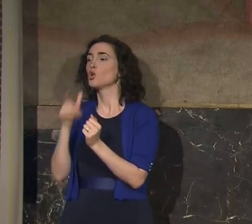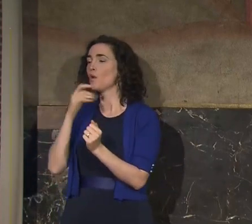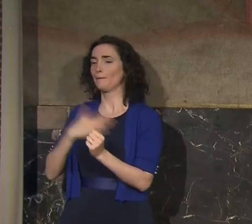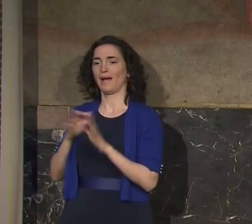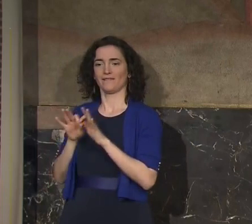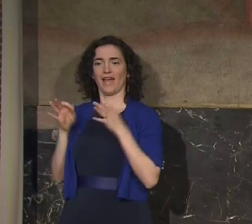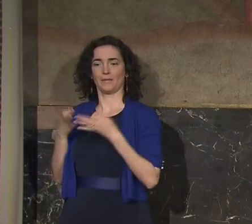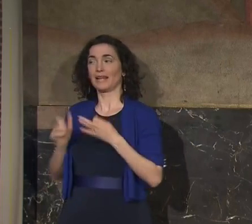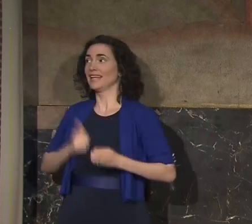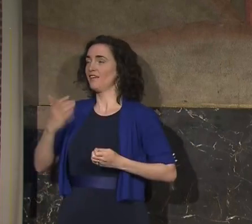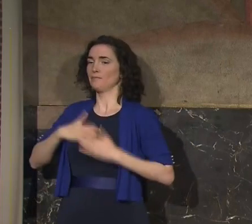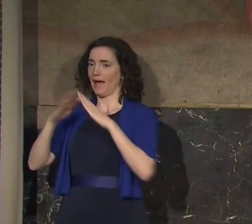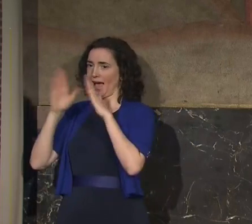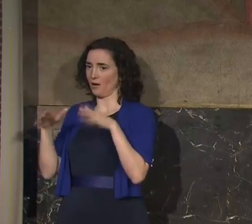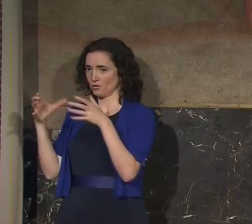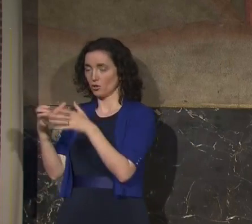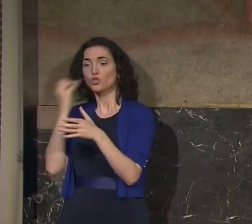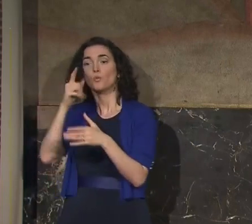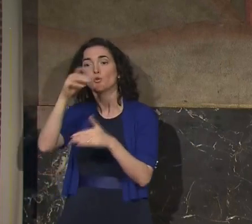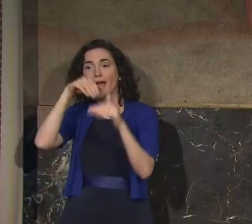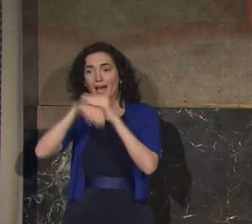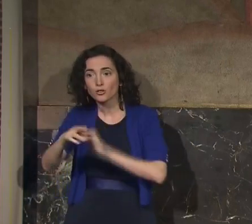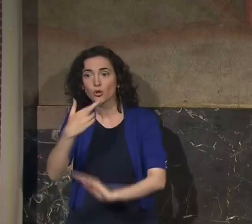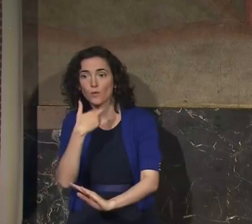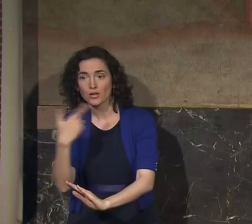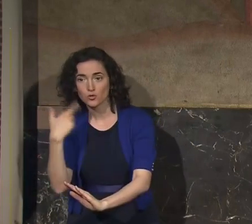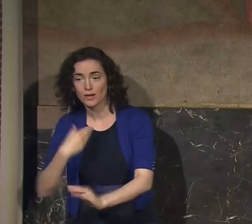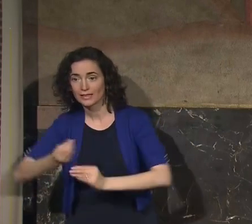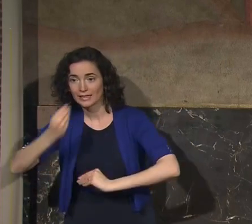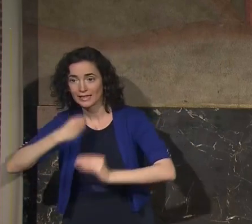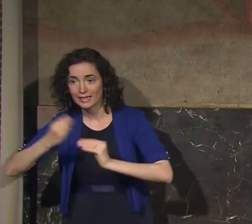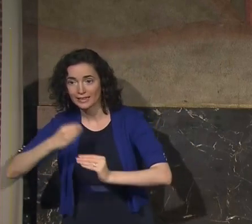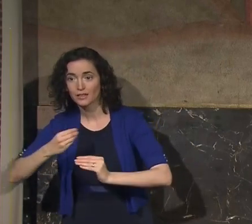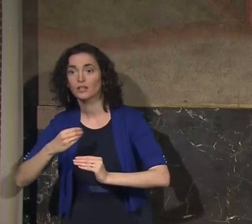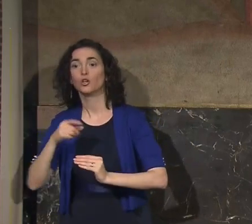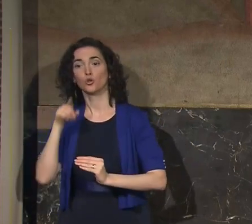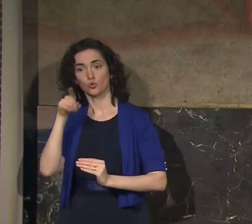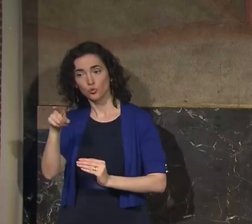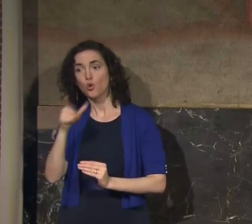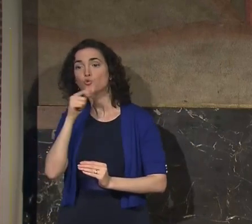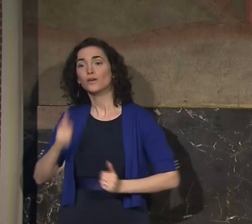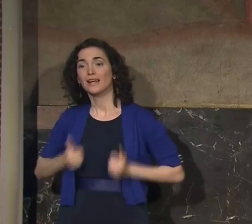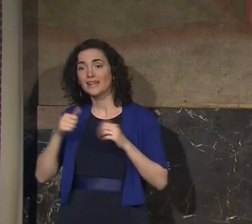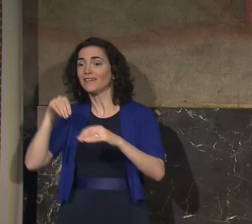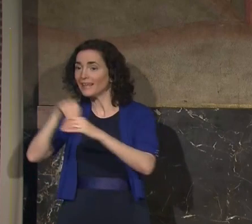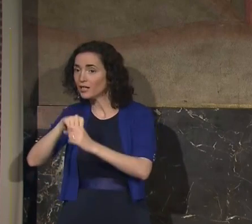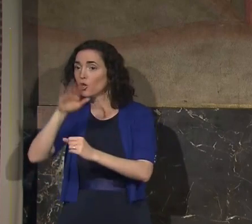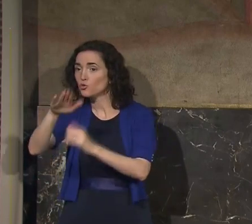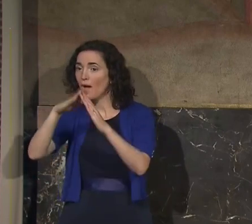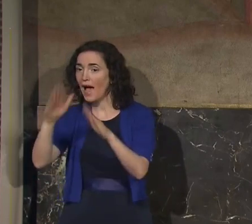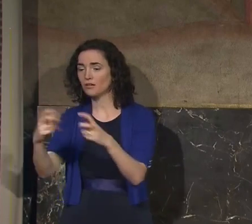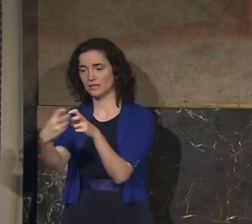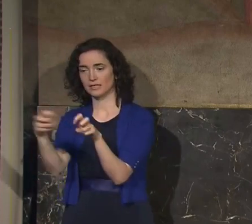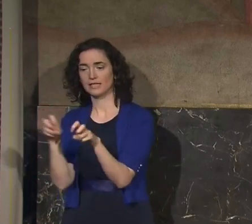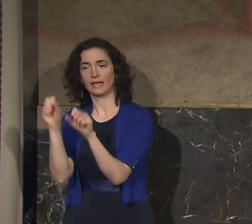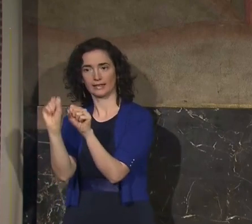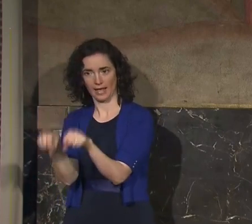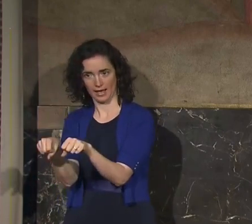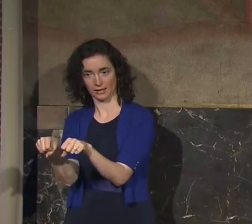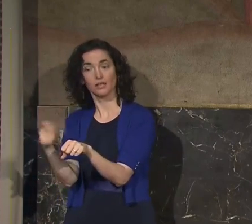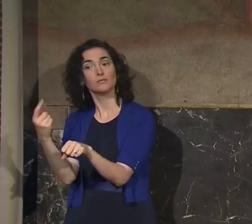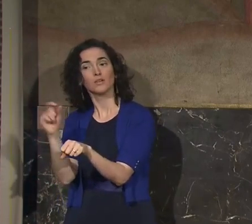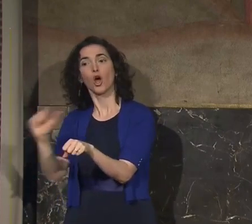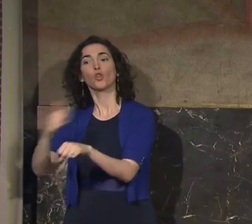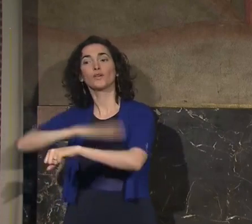at a restaurant and dining in, for example, you and your immediate household could sit at one table. But you need to be at least 10 feet from the